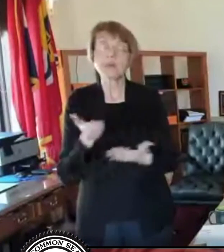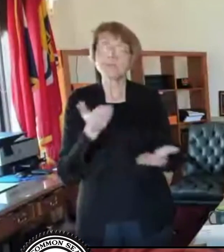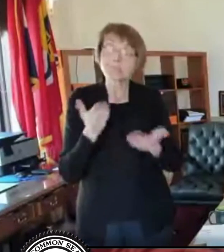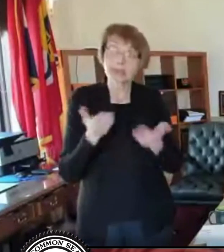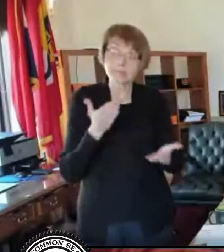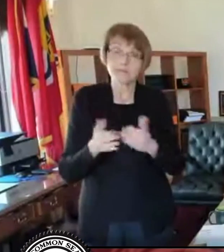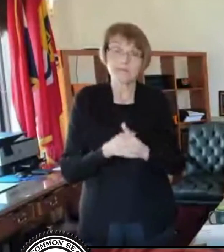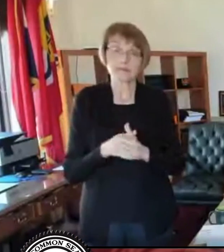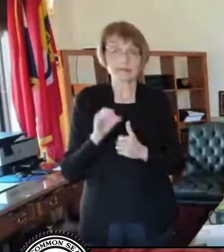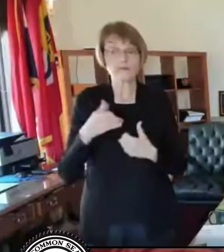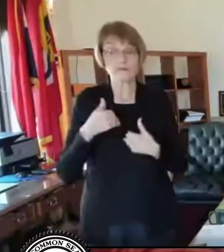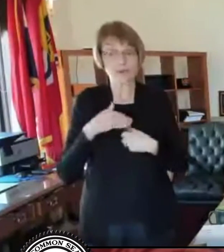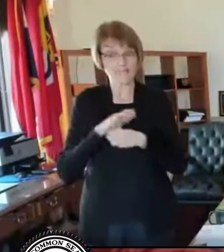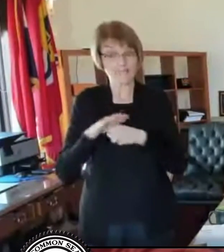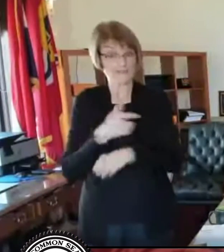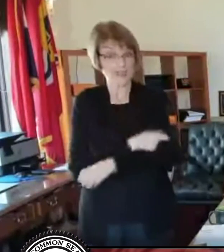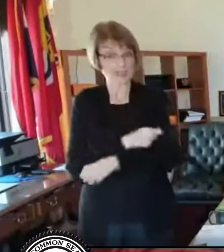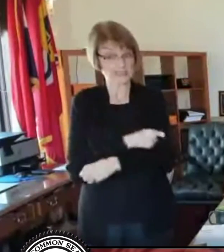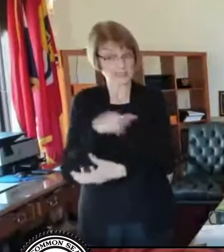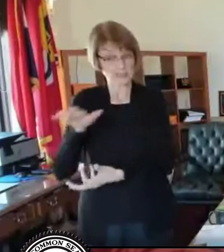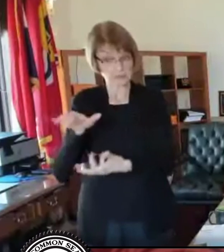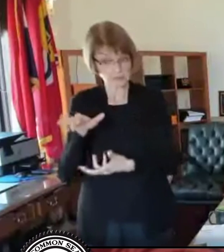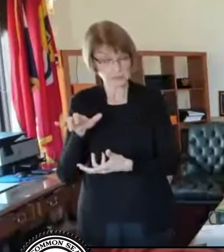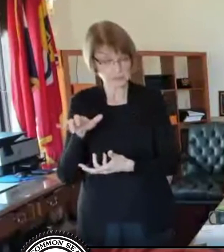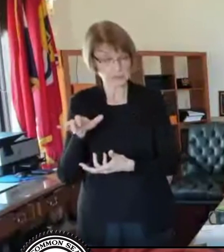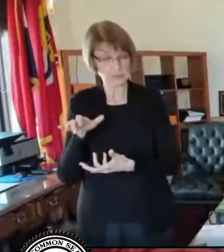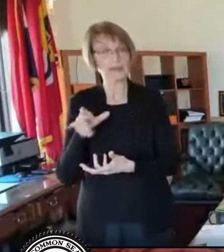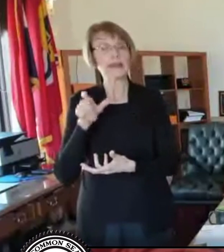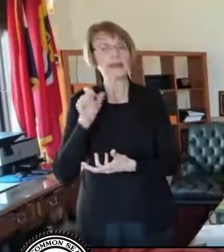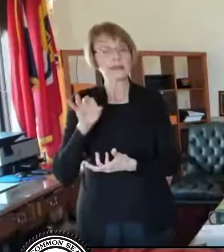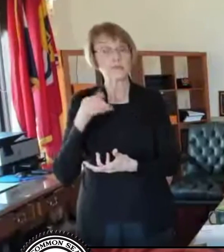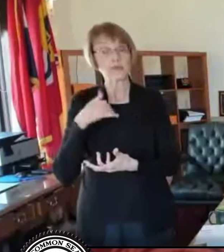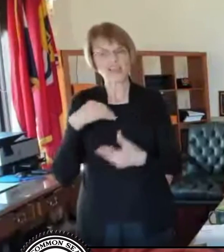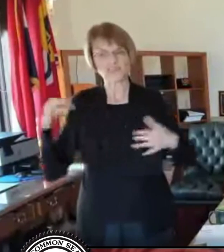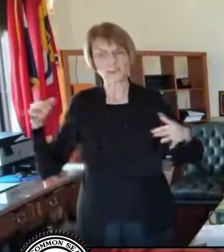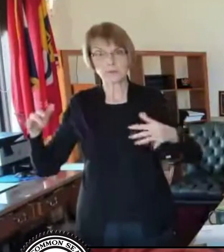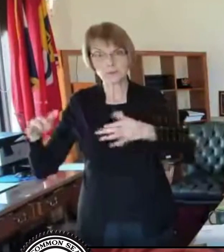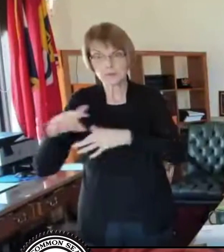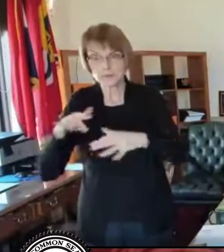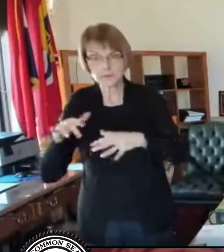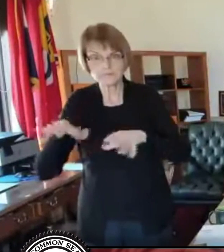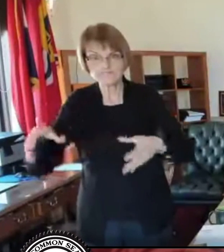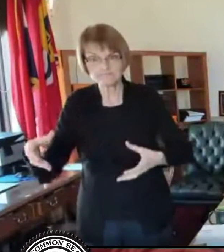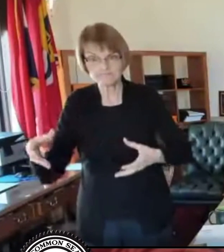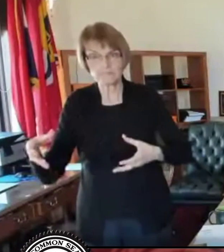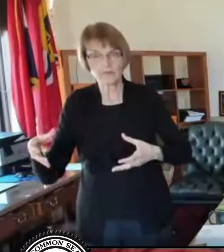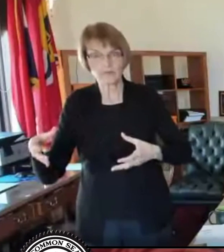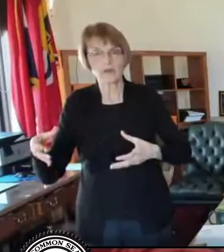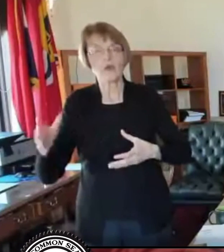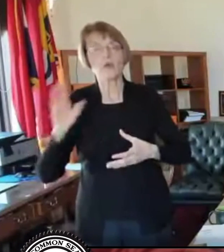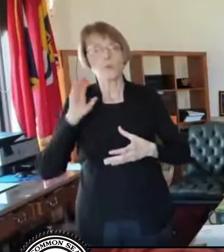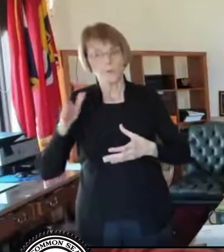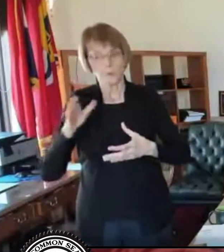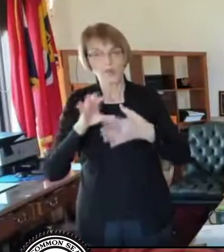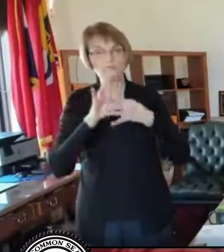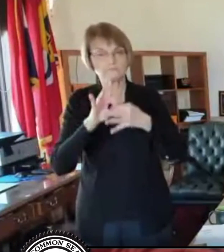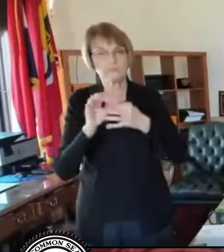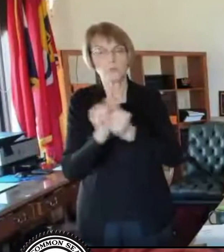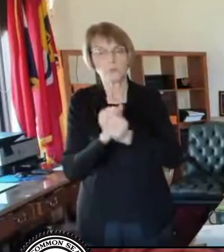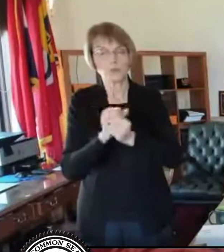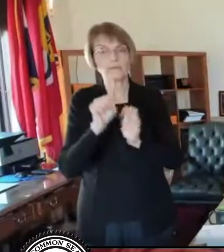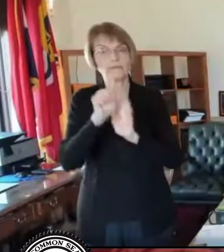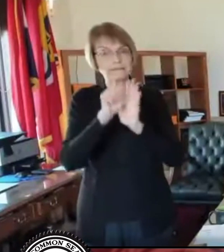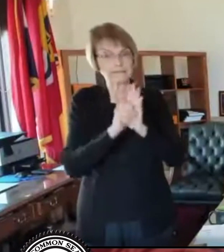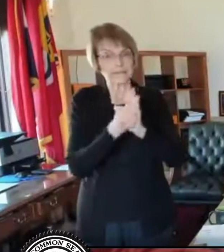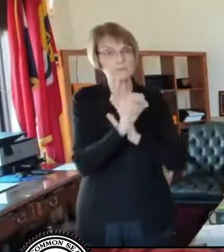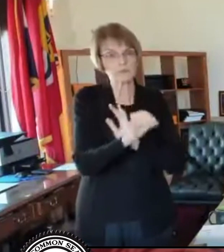if there's enough vaccine to do that. If we do that, we will likely do it in connection with the state and the National Guard in order